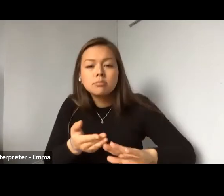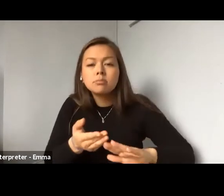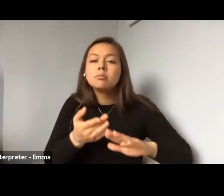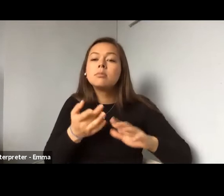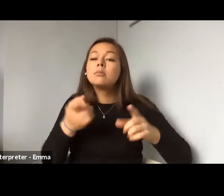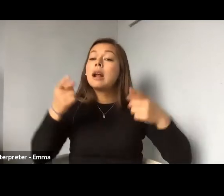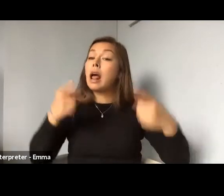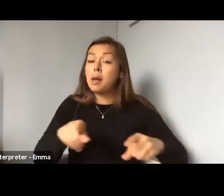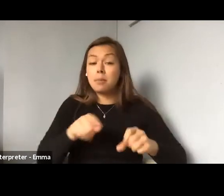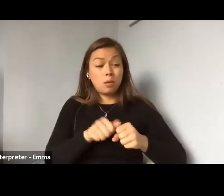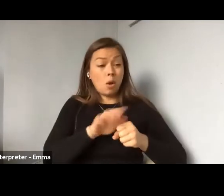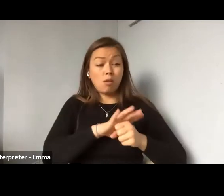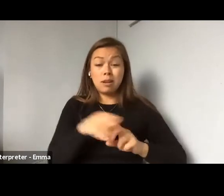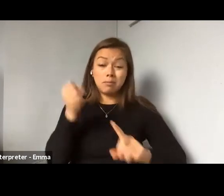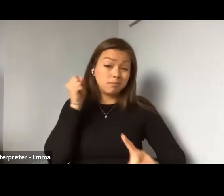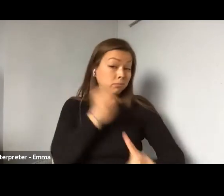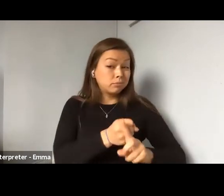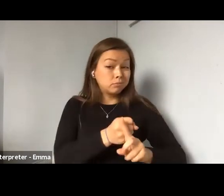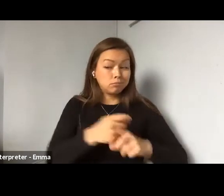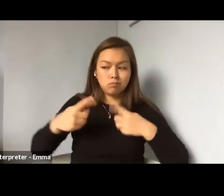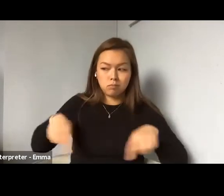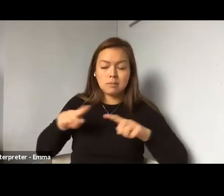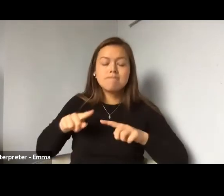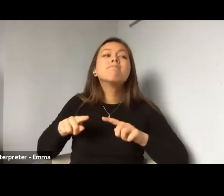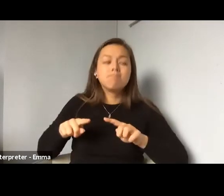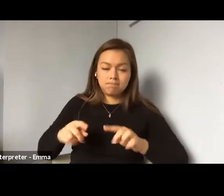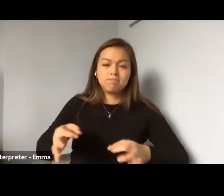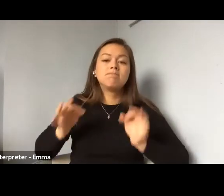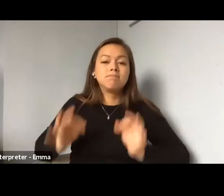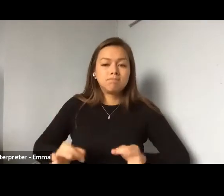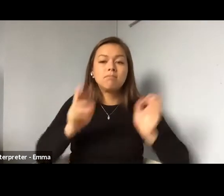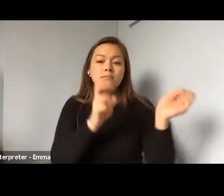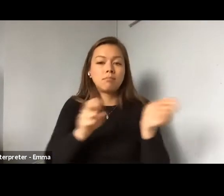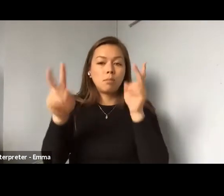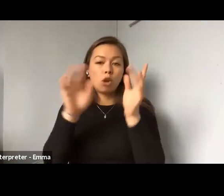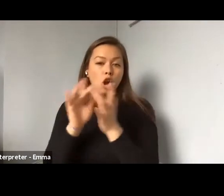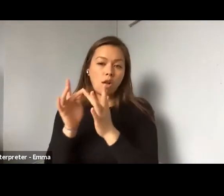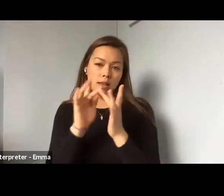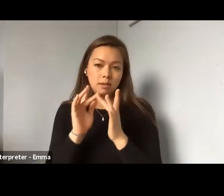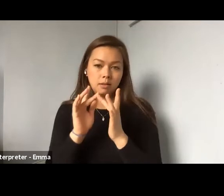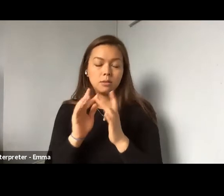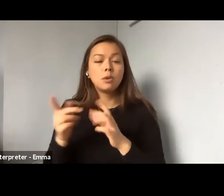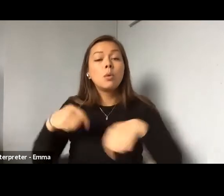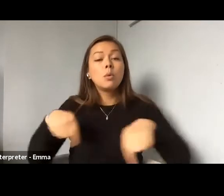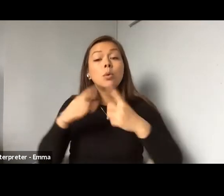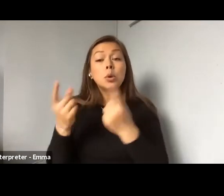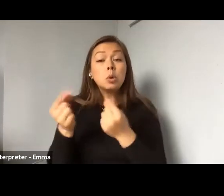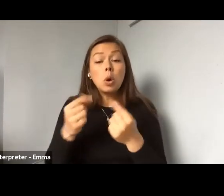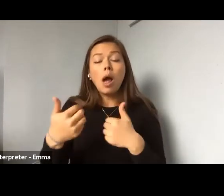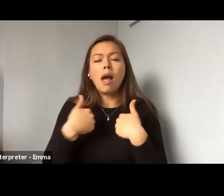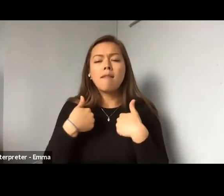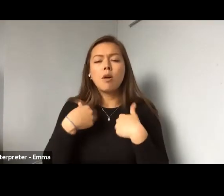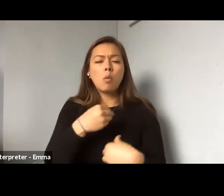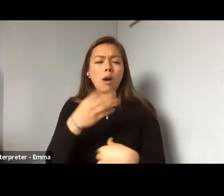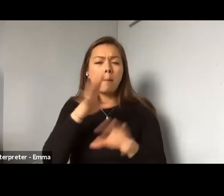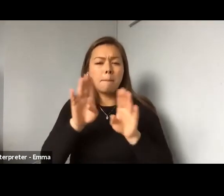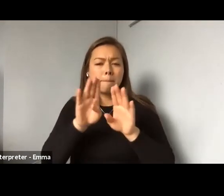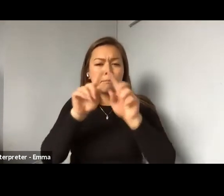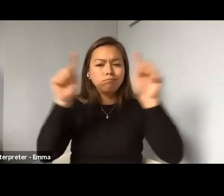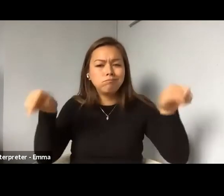online format, and chose, after an environmental scan, a whiteboard technology called Mural, which I'll be going into greater detail in a few